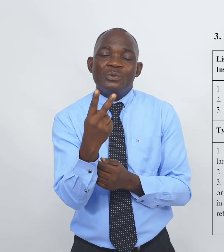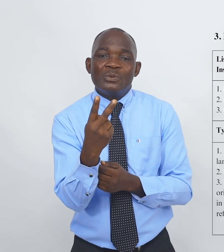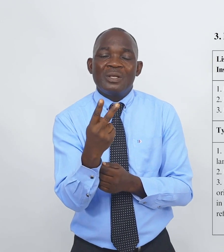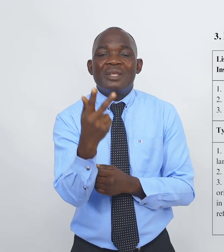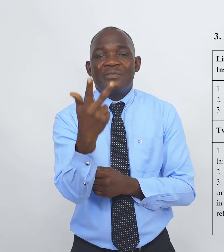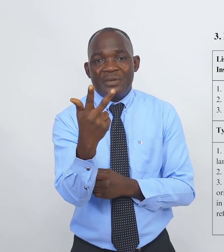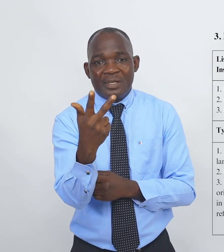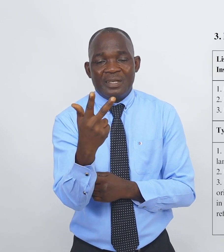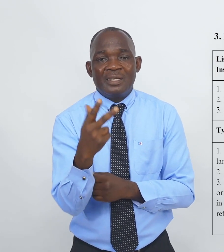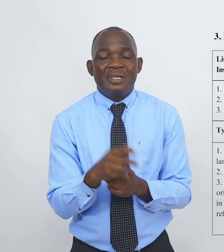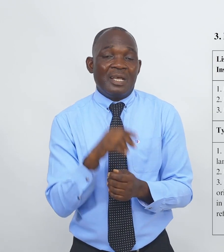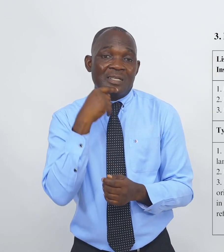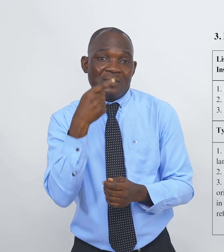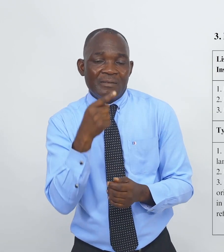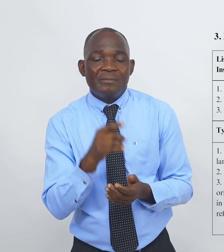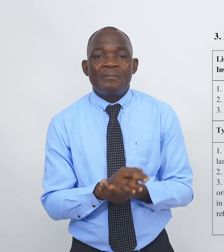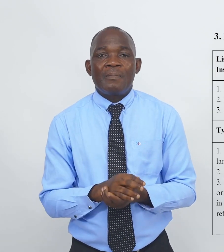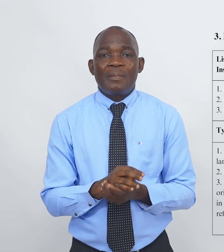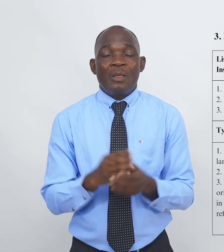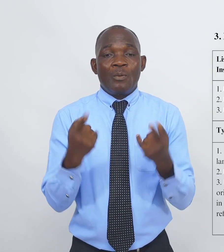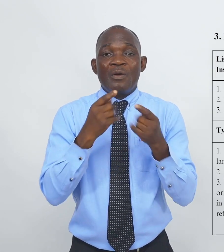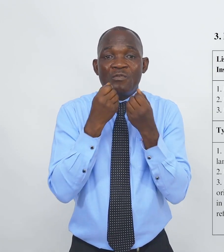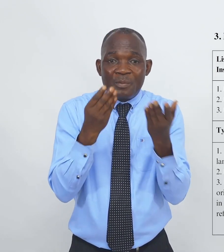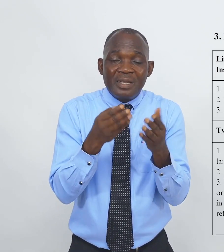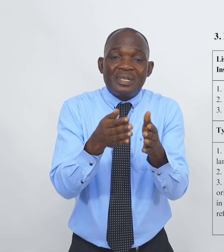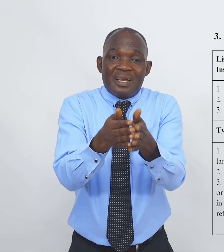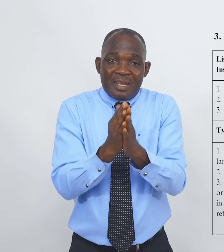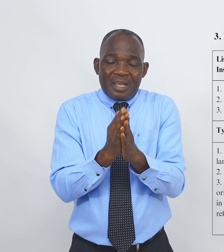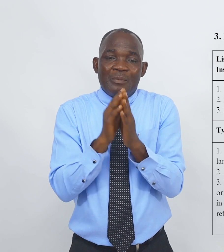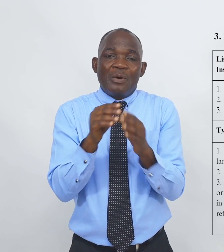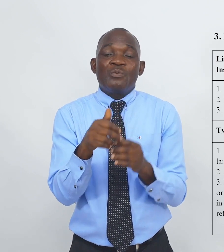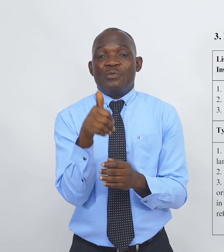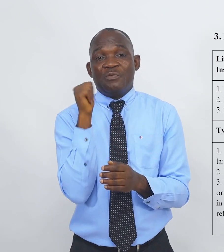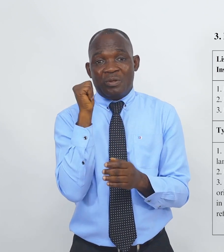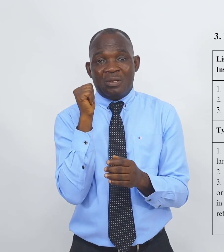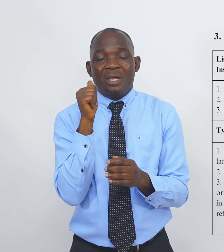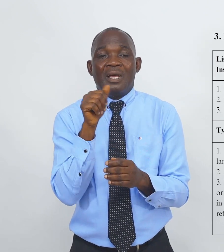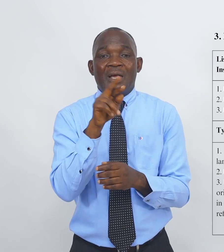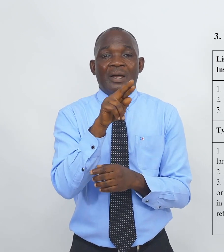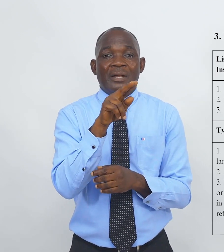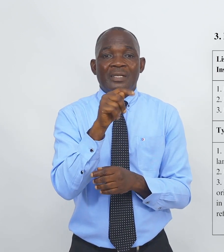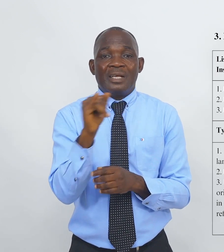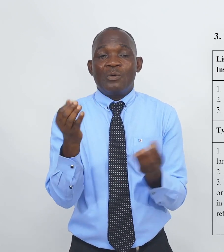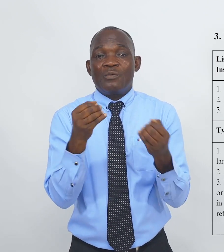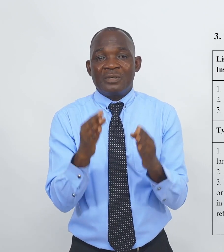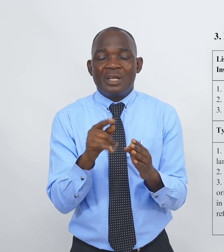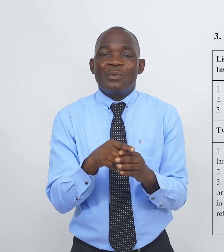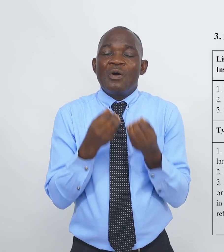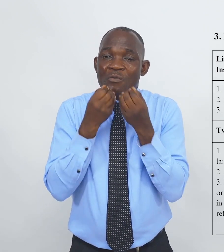2, 3. 6. Where the information requested shall be refused, the RTI officer shall